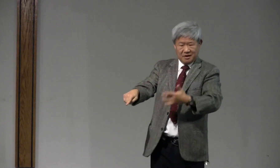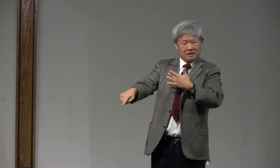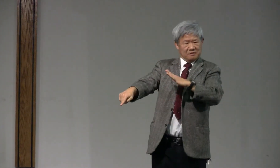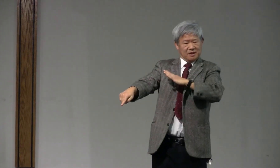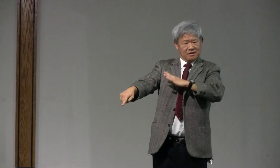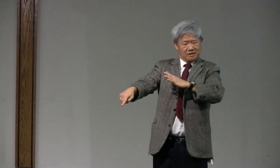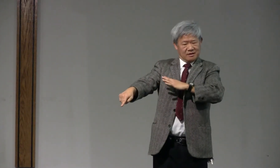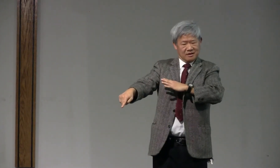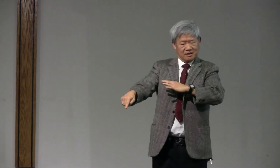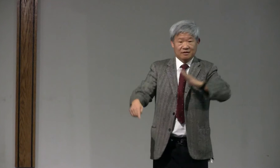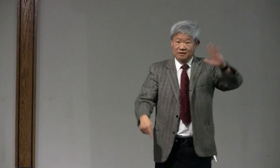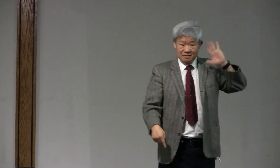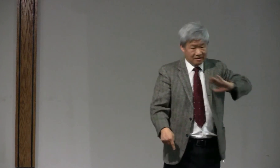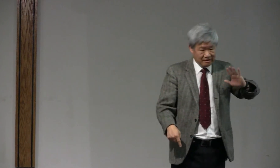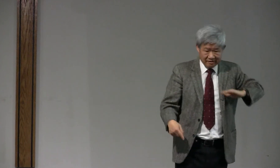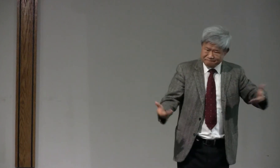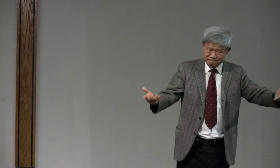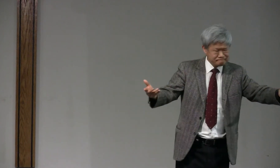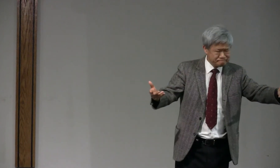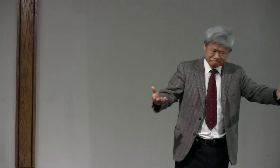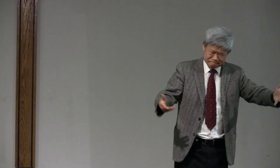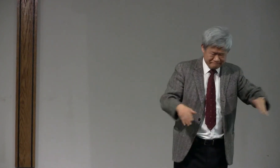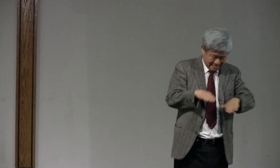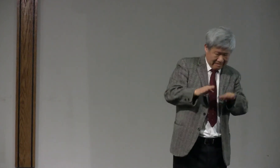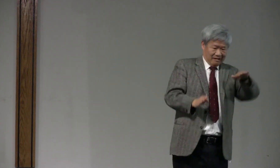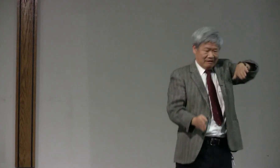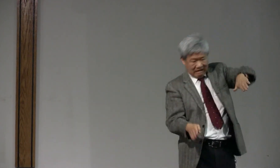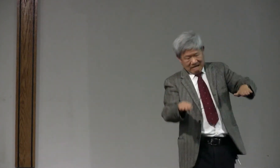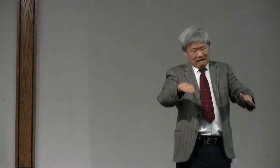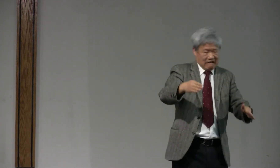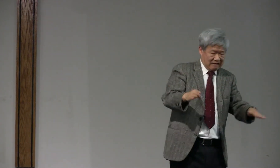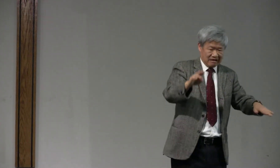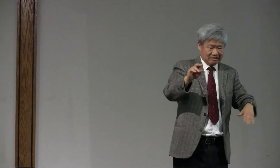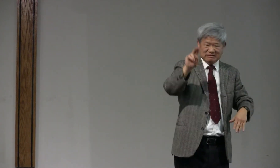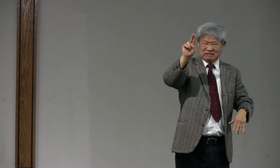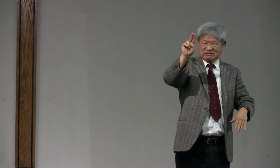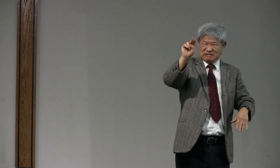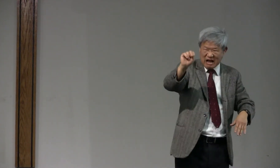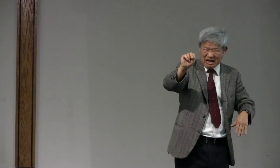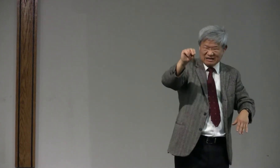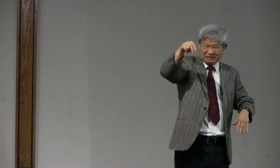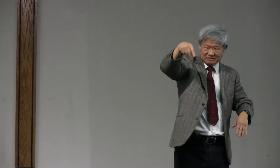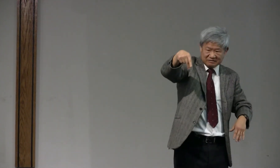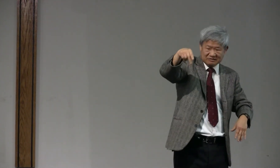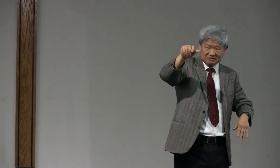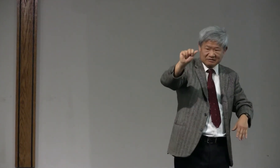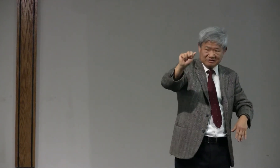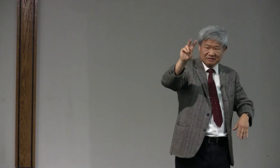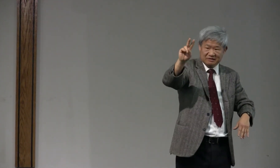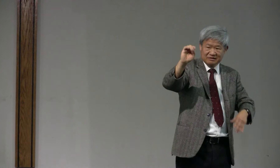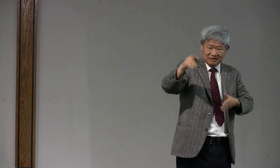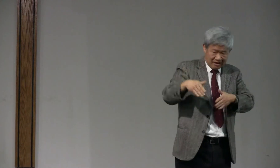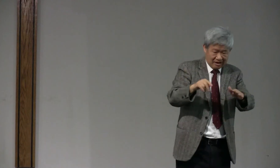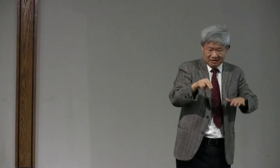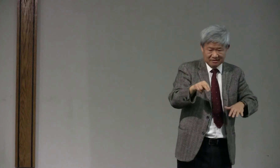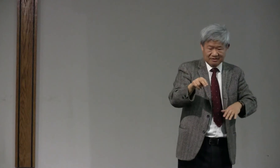And they have to build paths. People walk on, but back then they didn't have to. It was